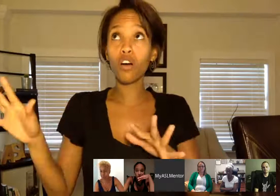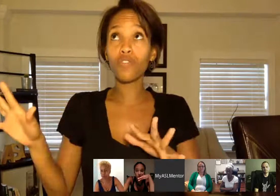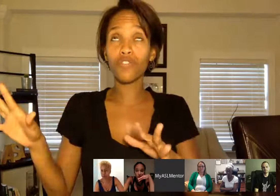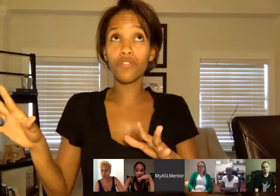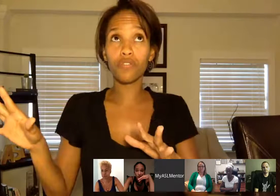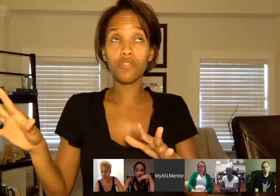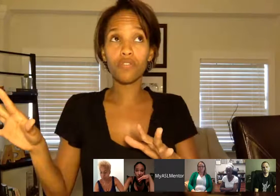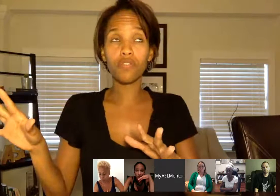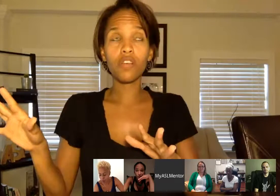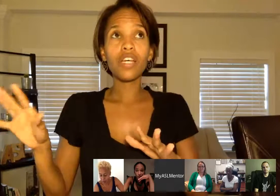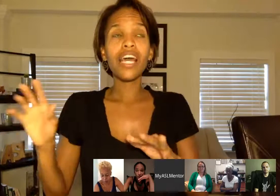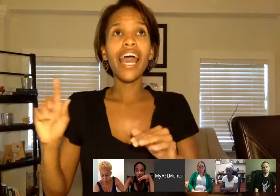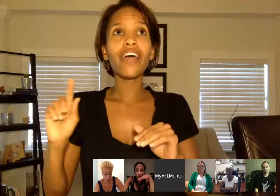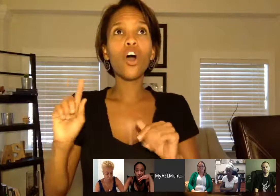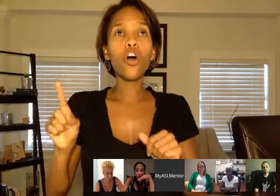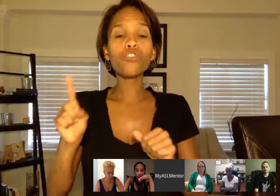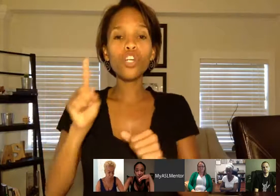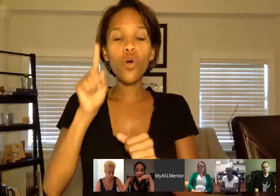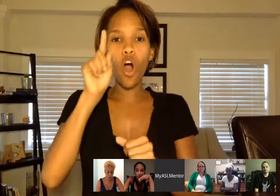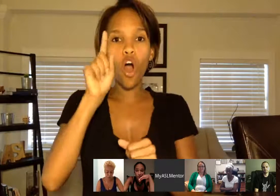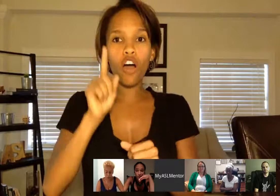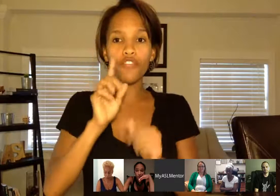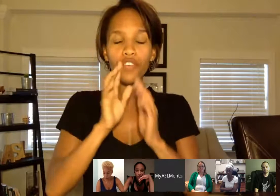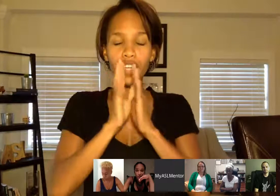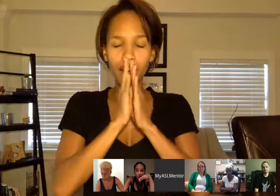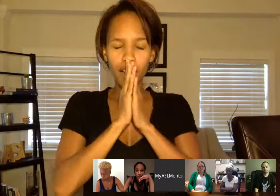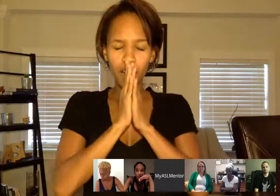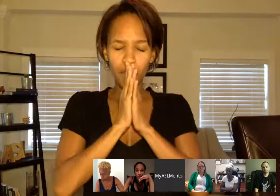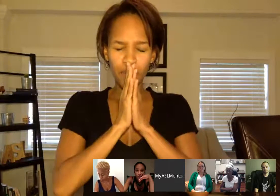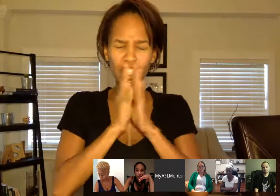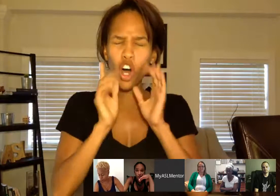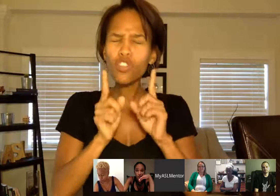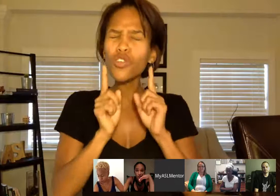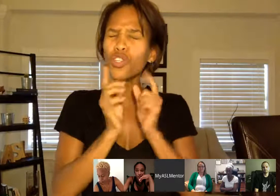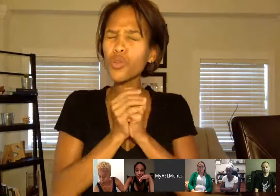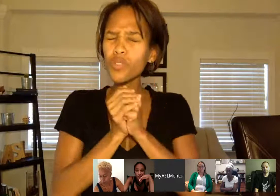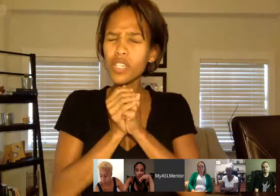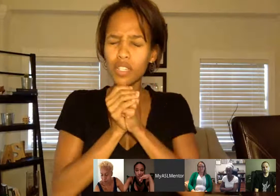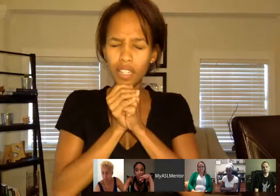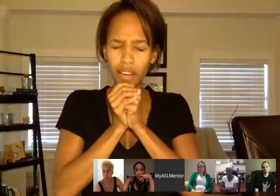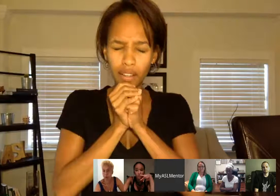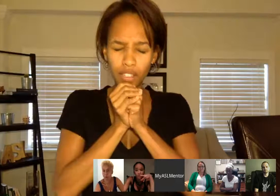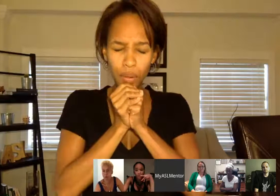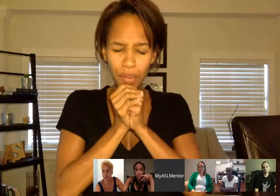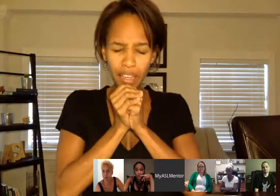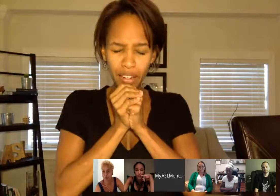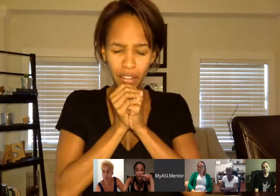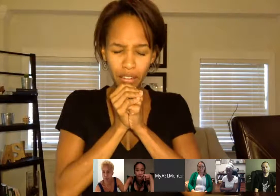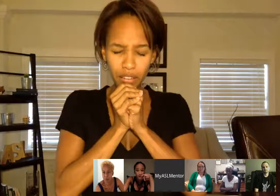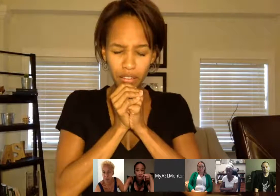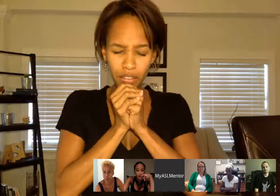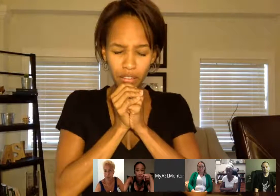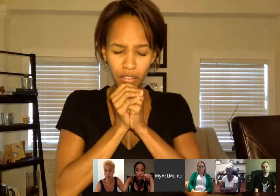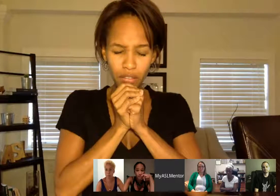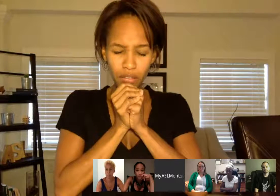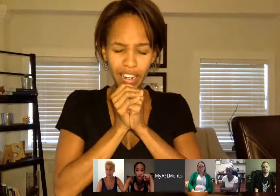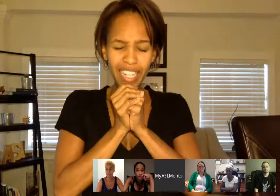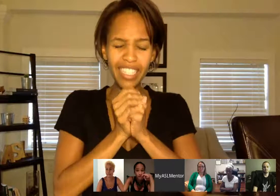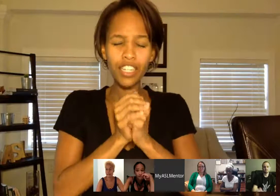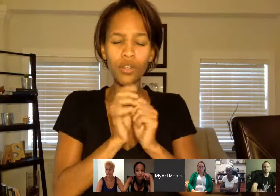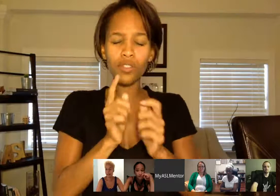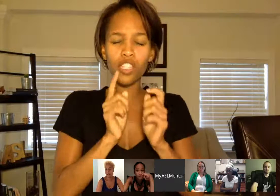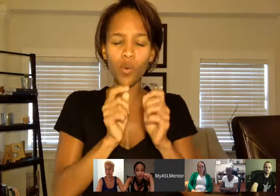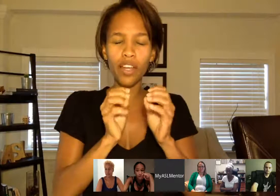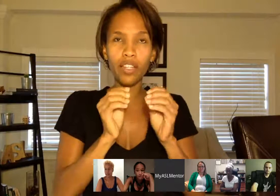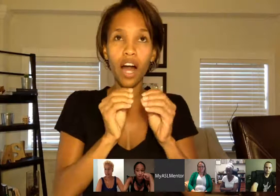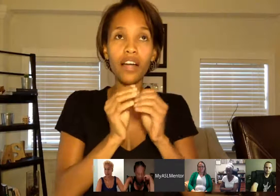thrown off, and also off. It's also used to mean, and I